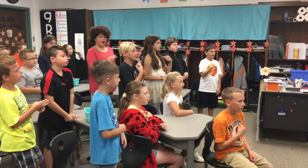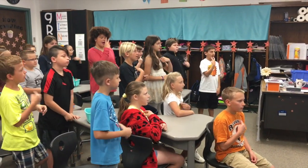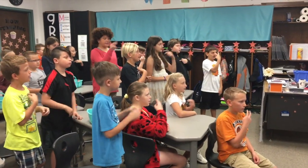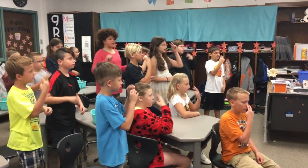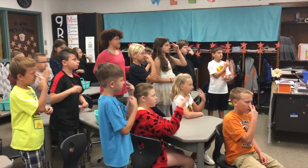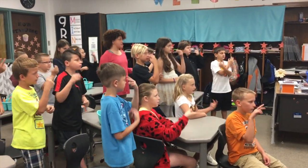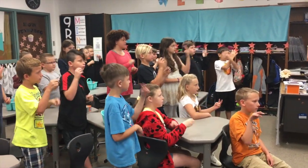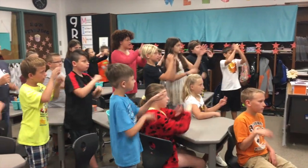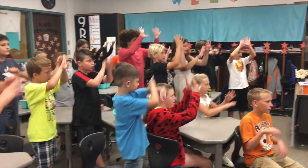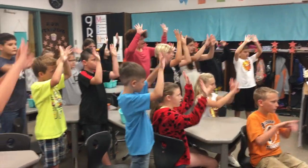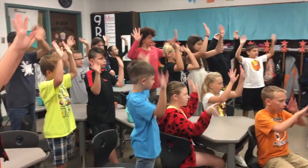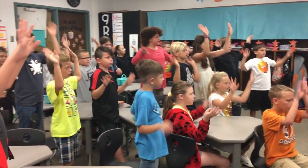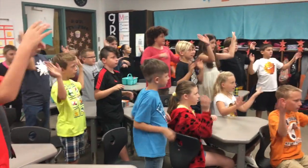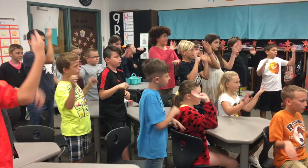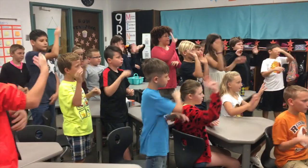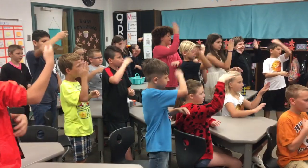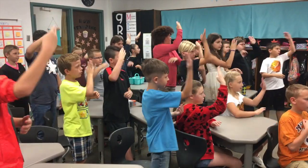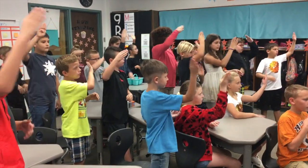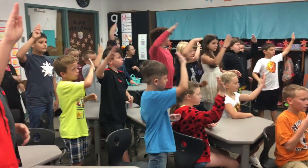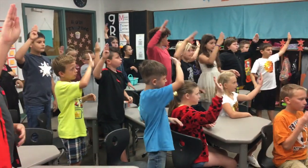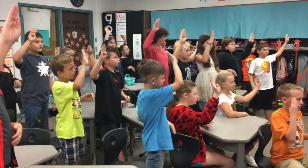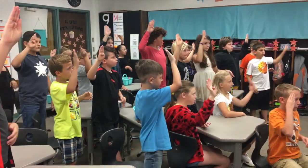I see skies of blue,